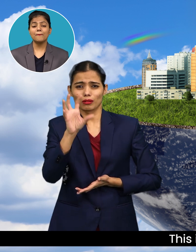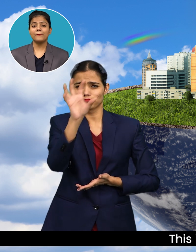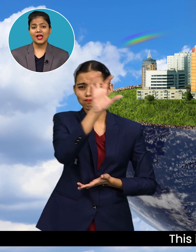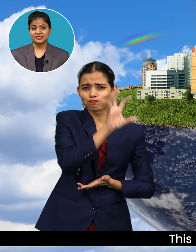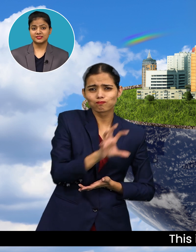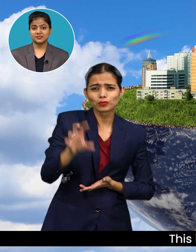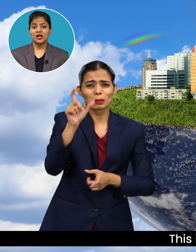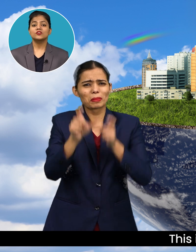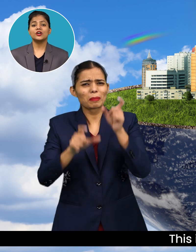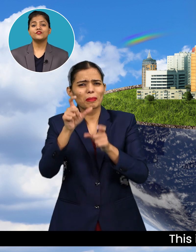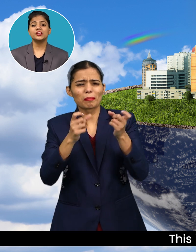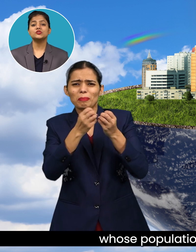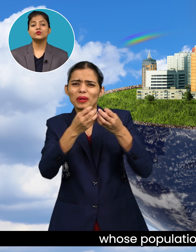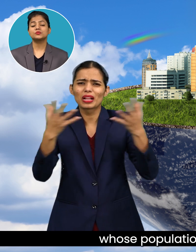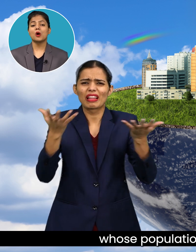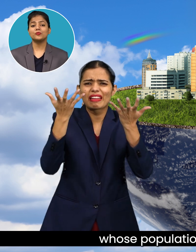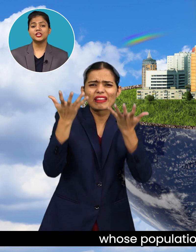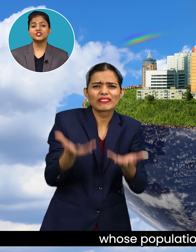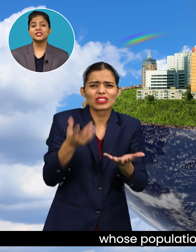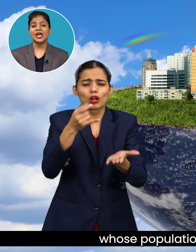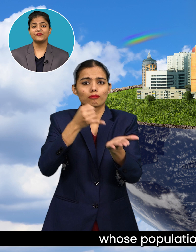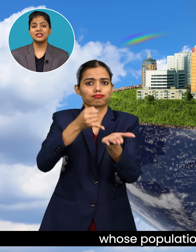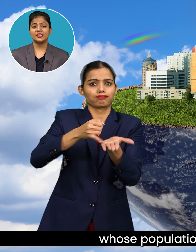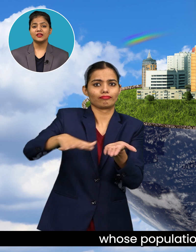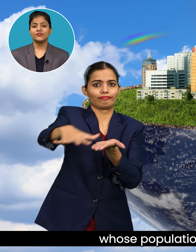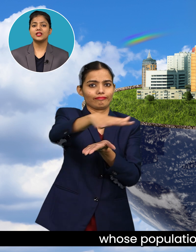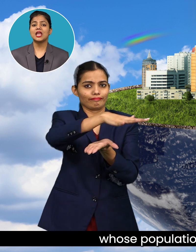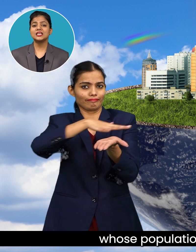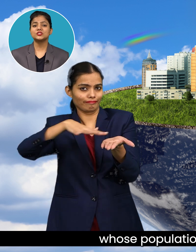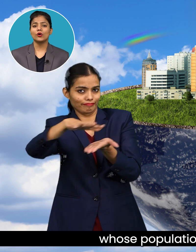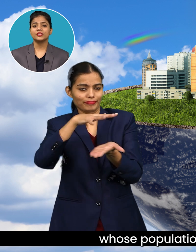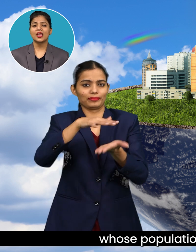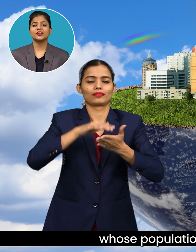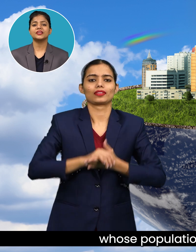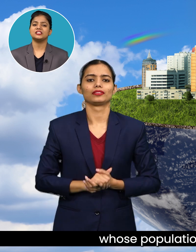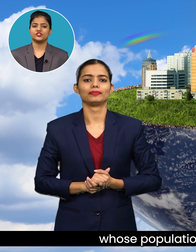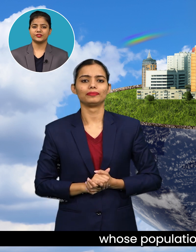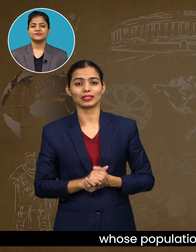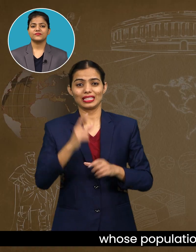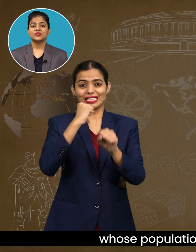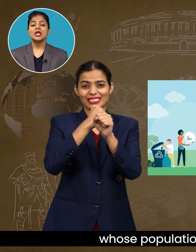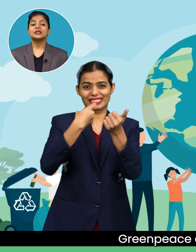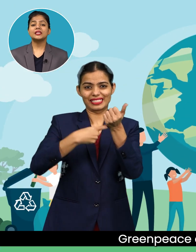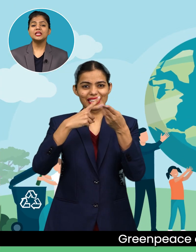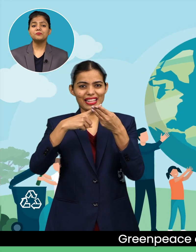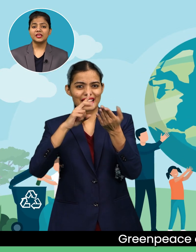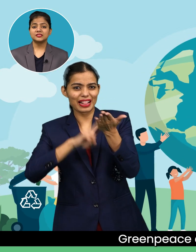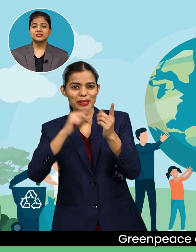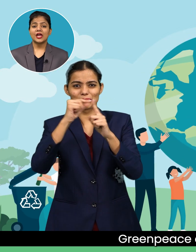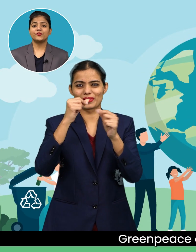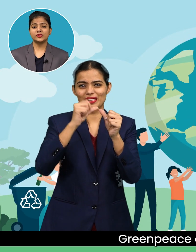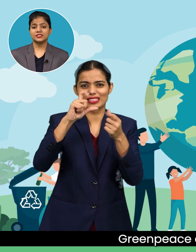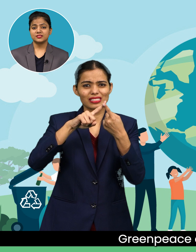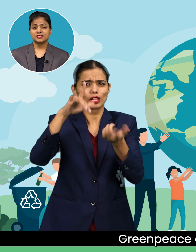This impacts countries whose population heavily relies on agriculture.